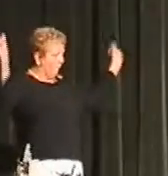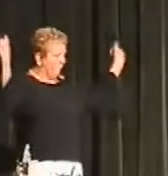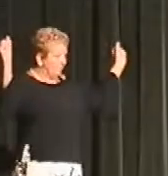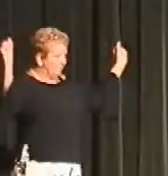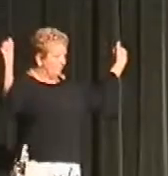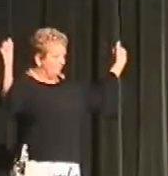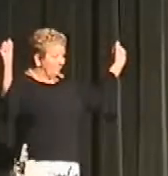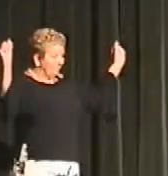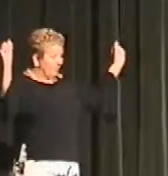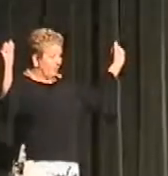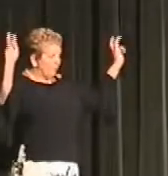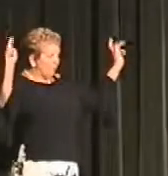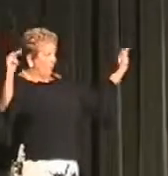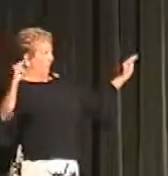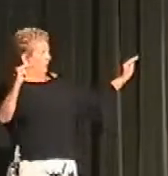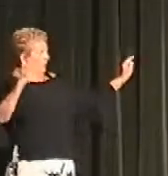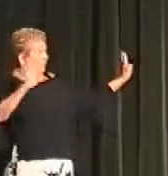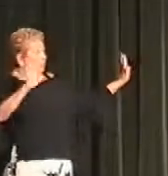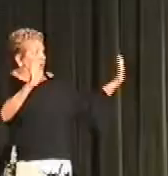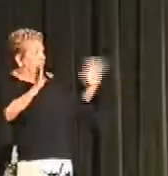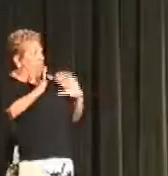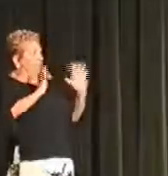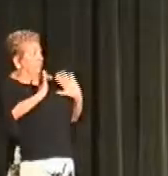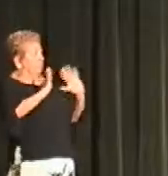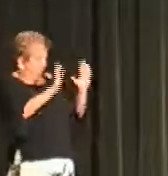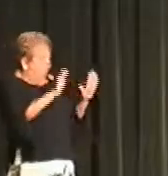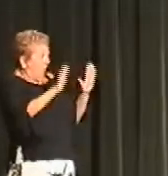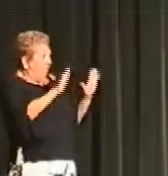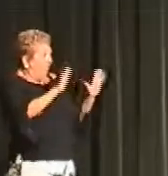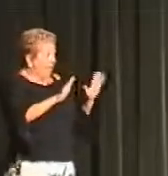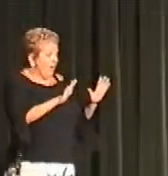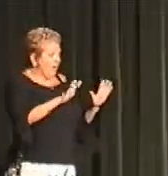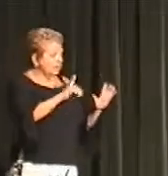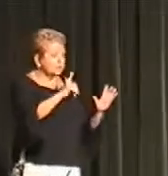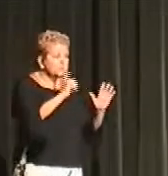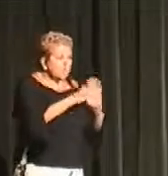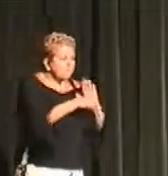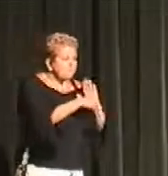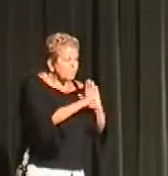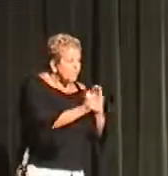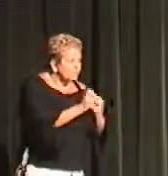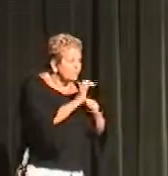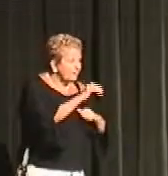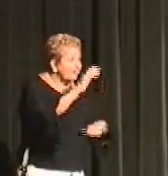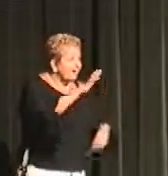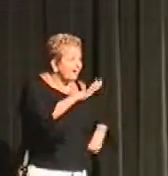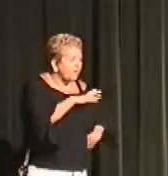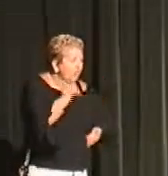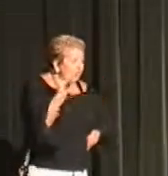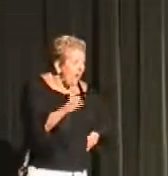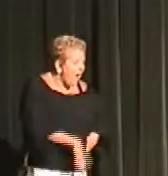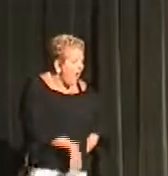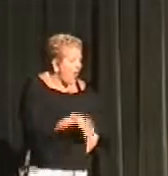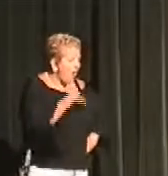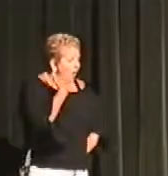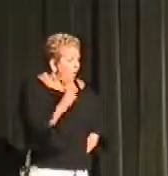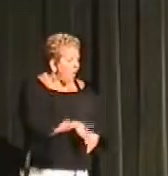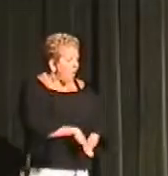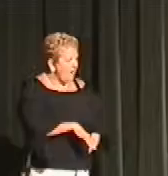clear rooms and tables. And I was so impressed that someone like that would be in a meeting of Alcoholics Anonymous, because I thought it was just for weak people like